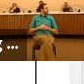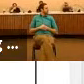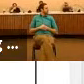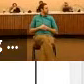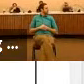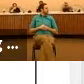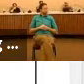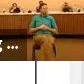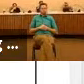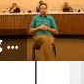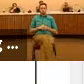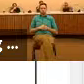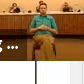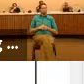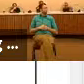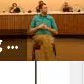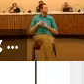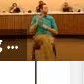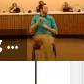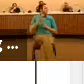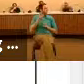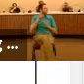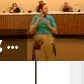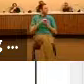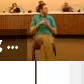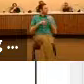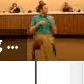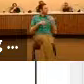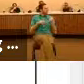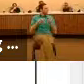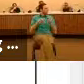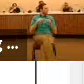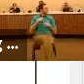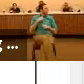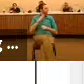Although in that rendering, is that the